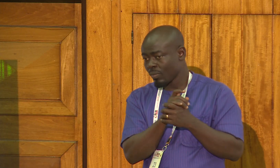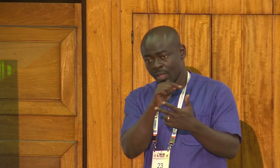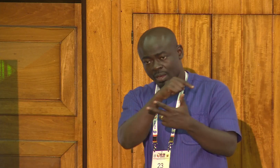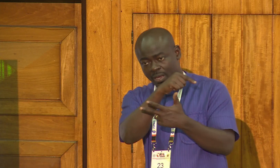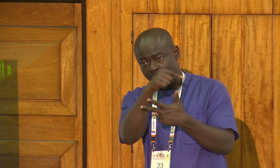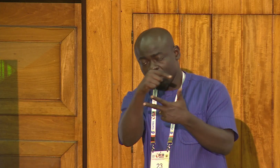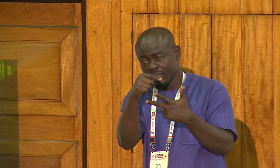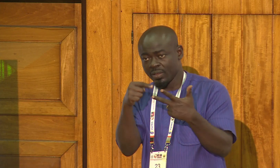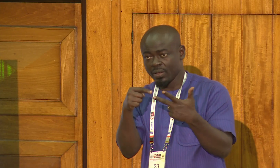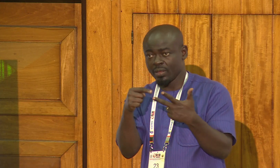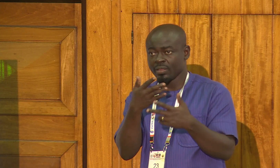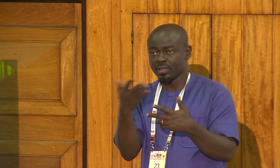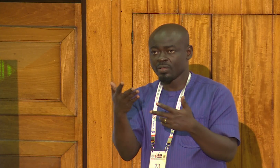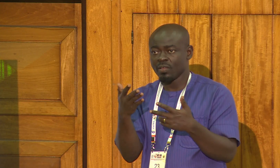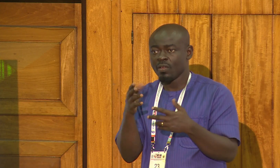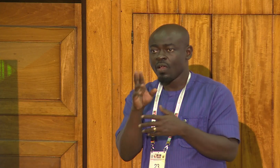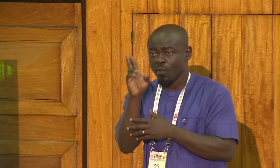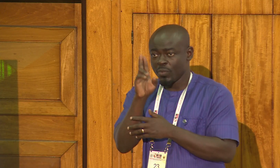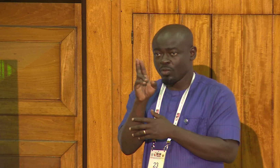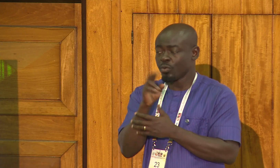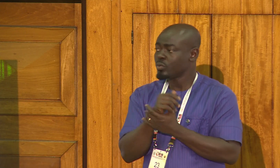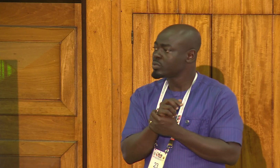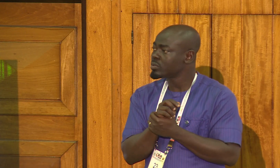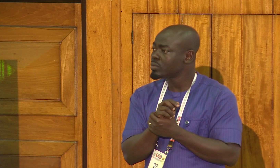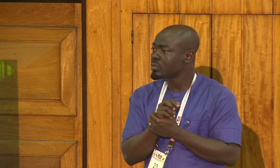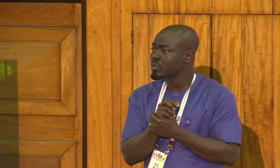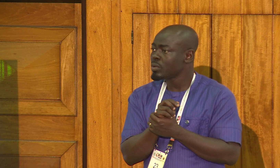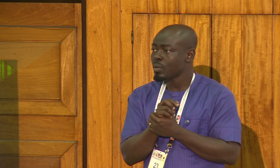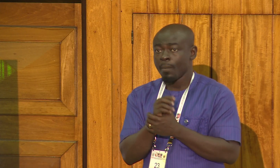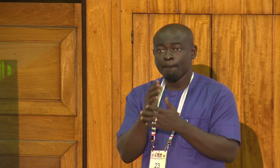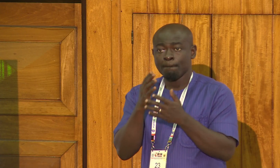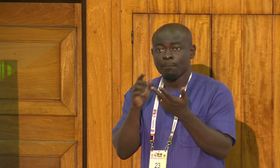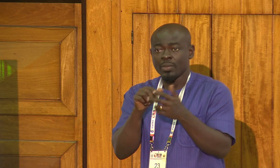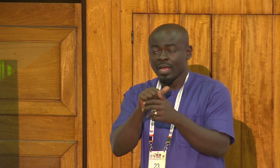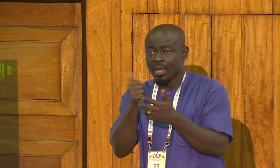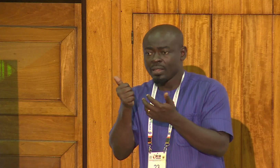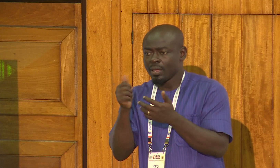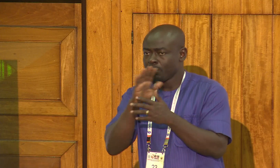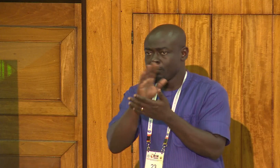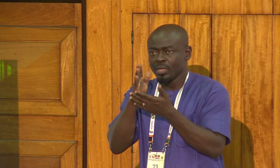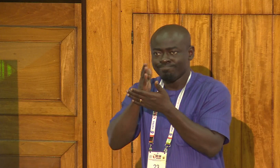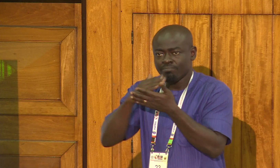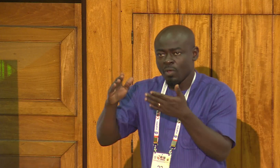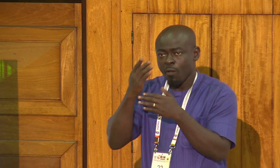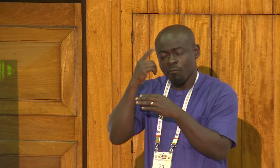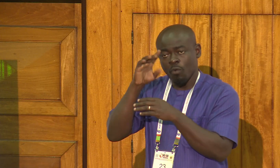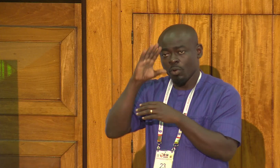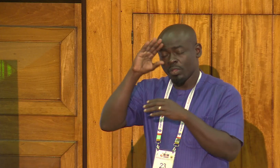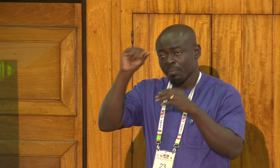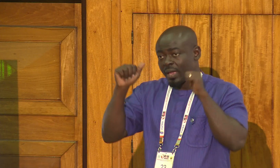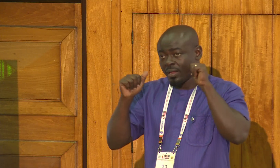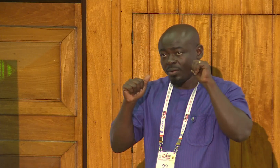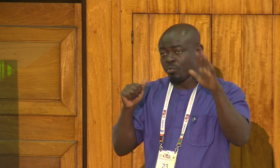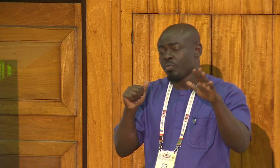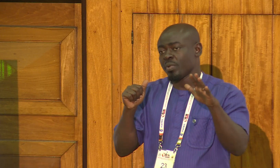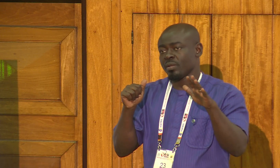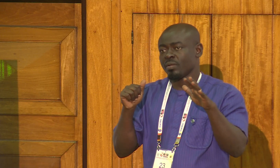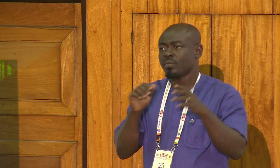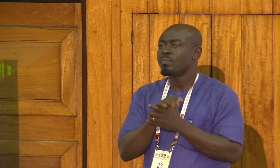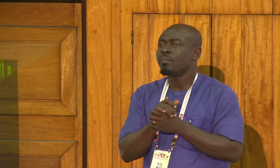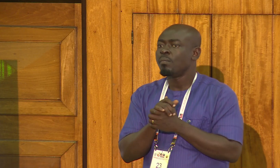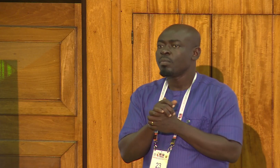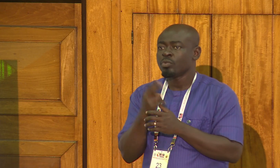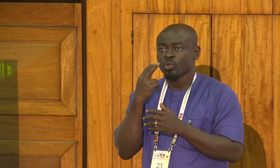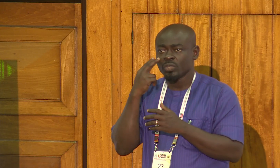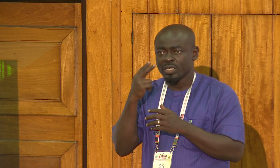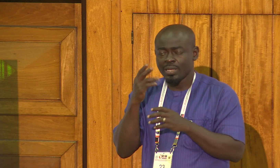that are being used with a 5-1 being phased out for both men and women, across the 4 years of the study, there was significant